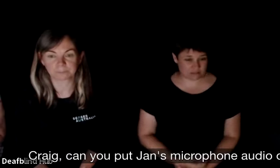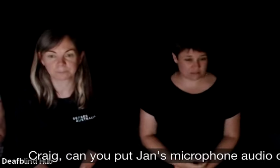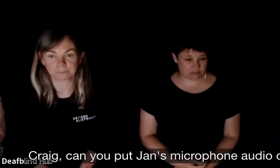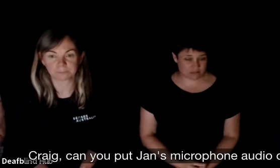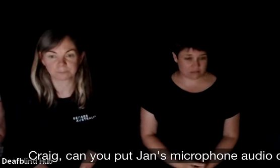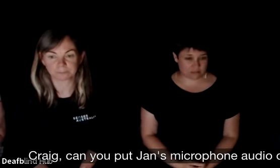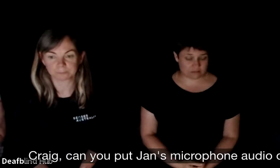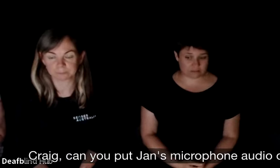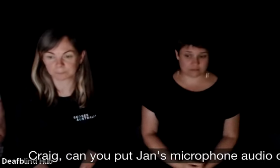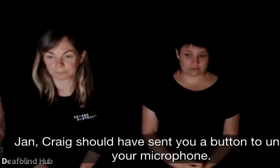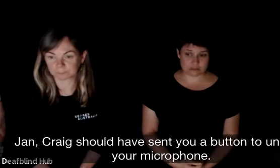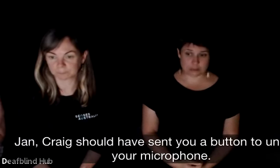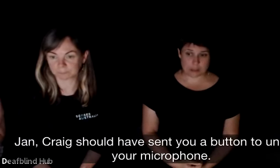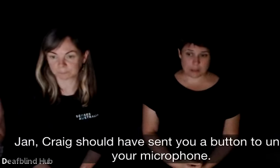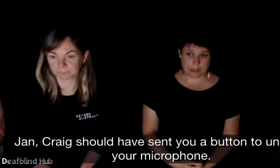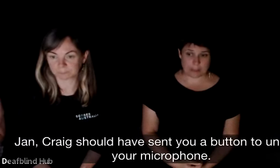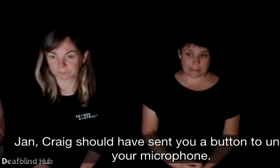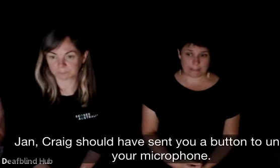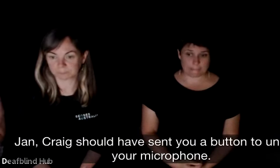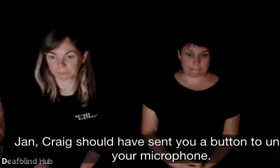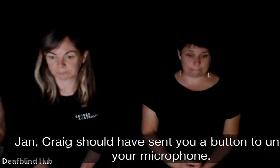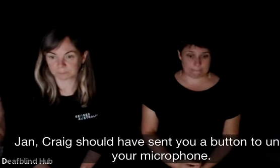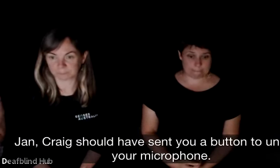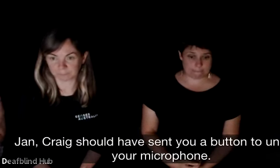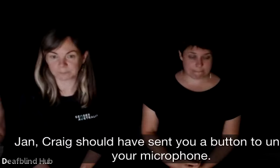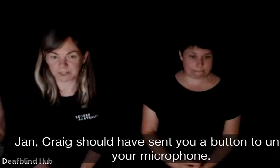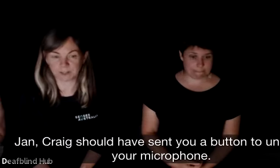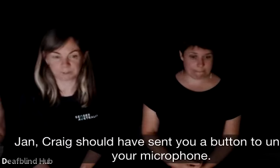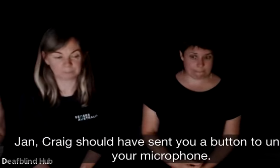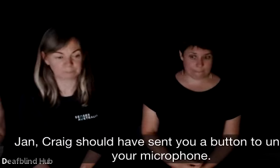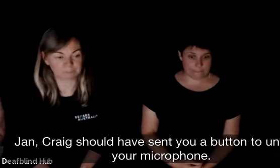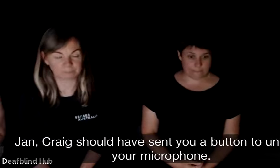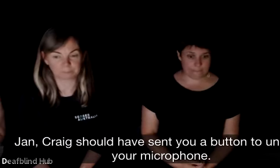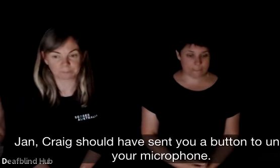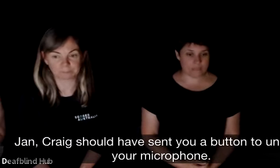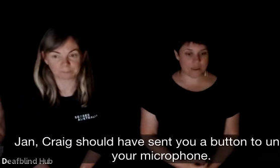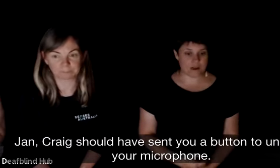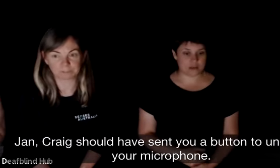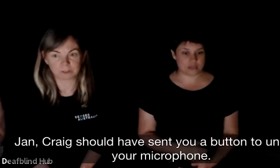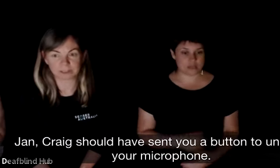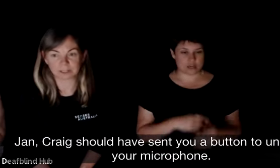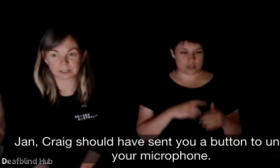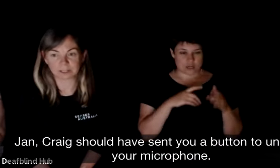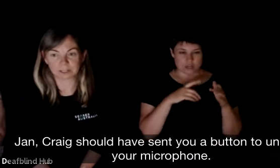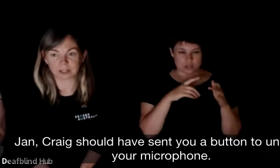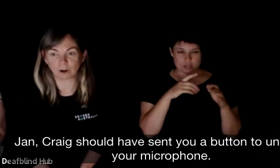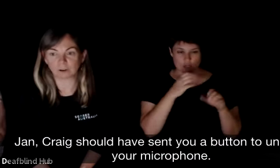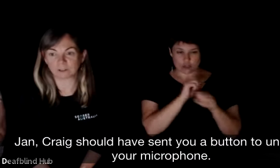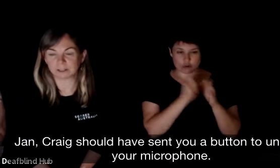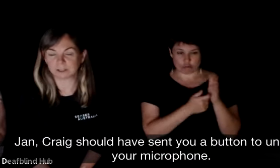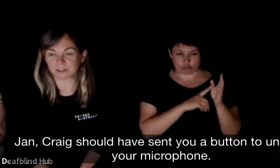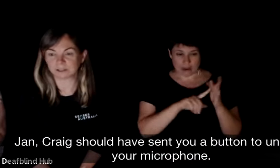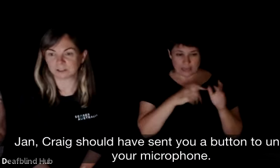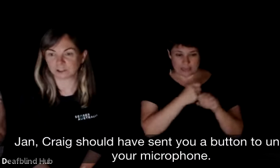Thank you so much. Jan has to turn her mic on. That just is Janelle.